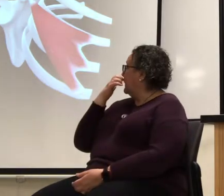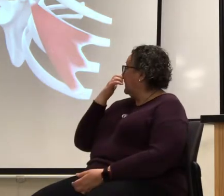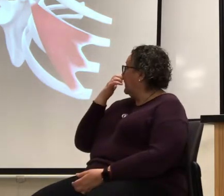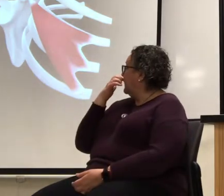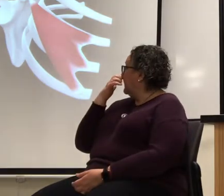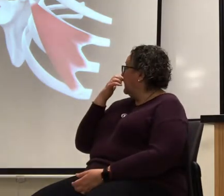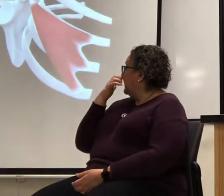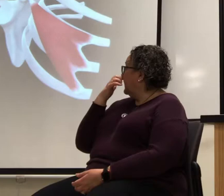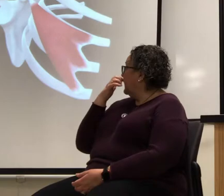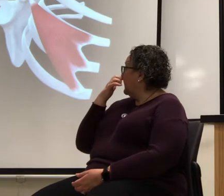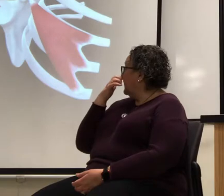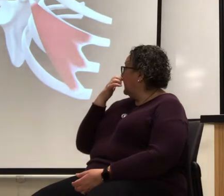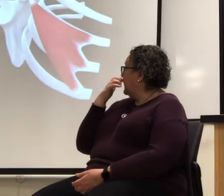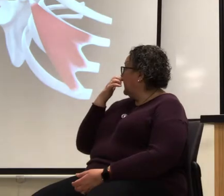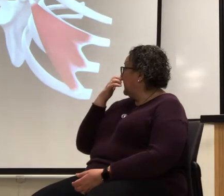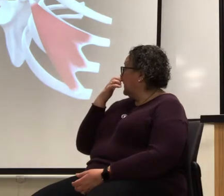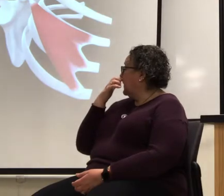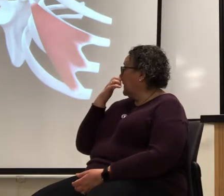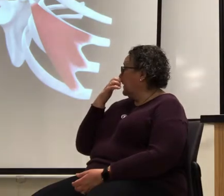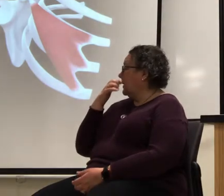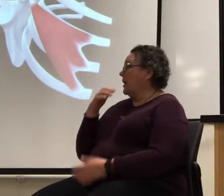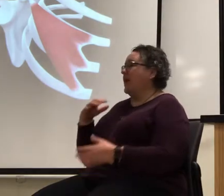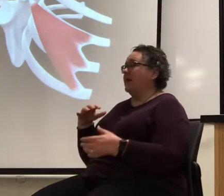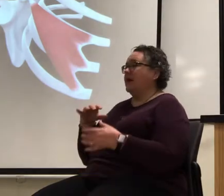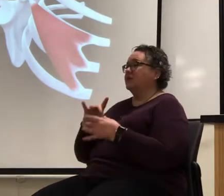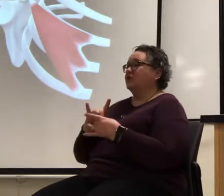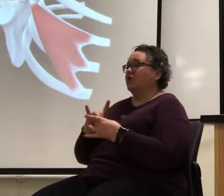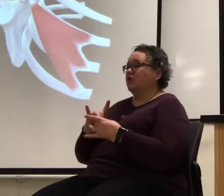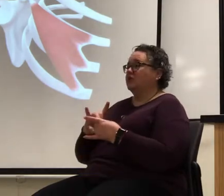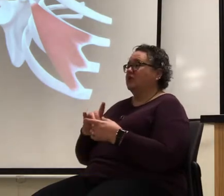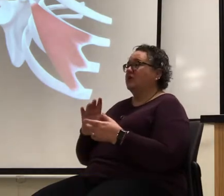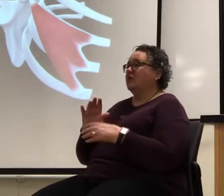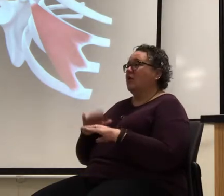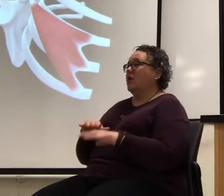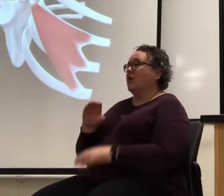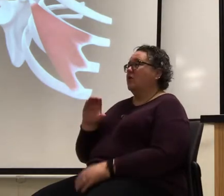And it inserts on the coracoid process.